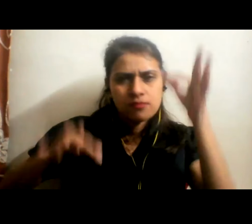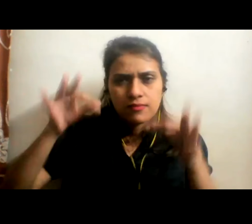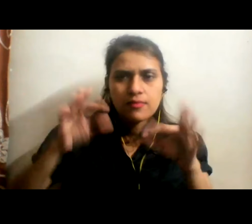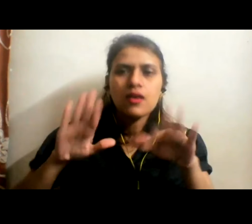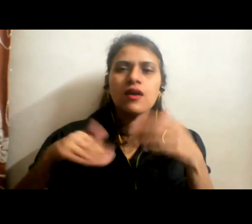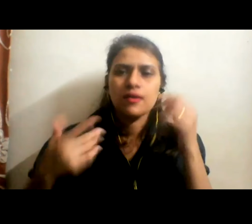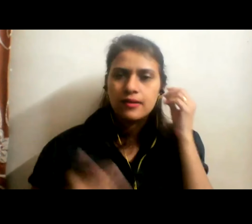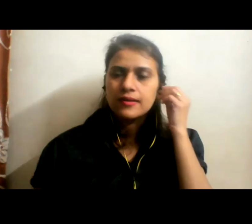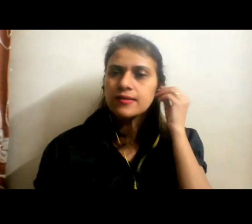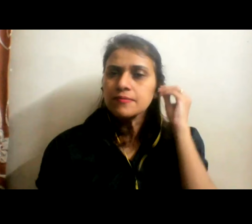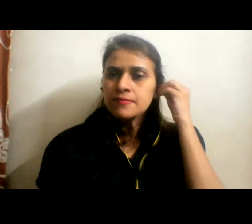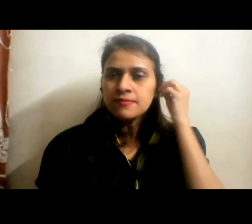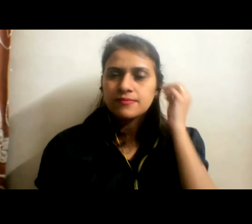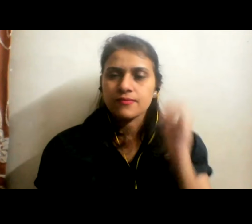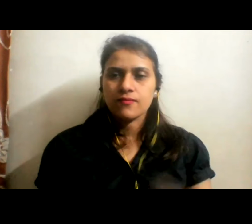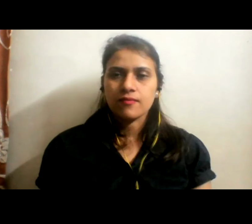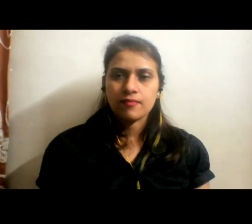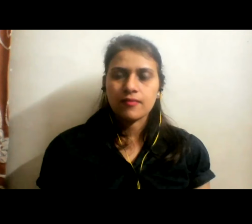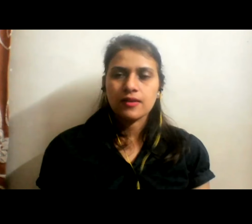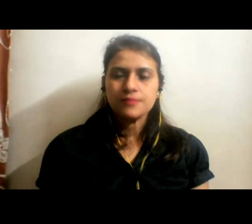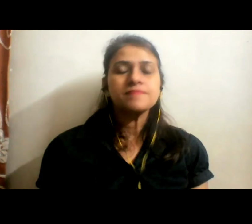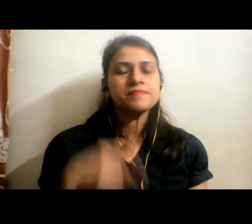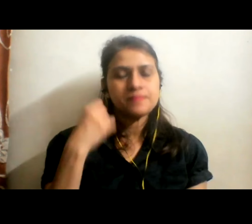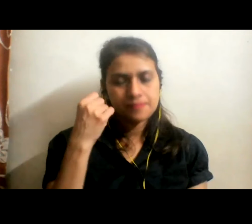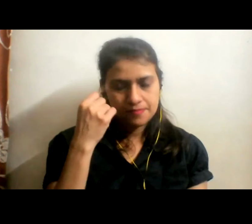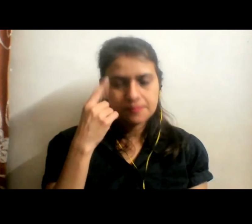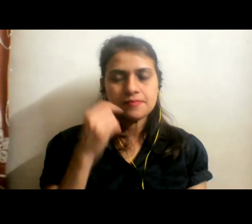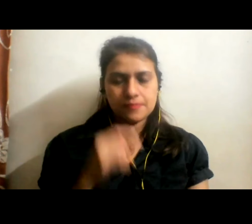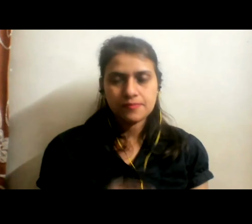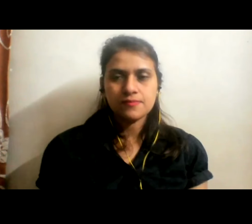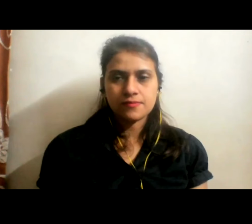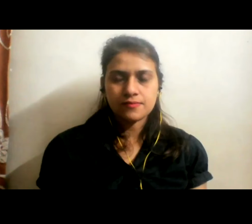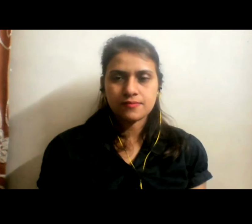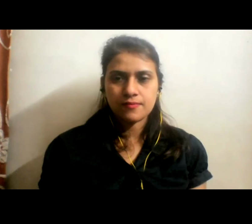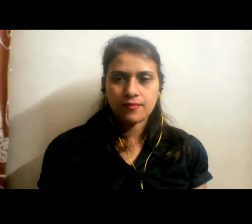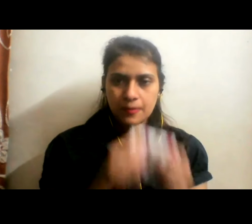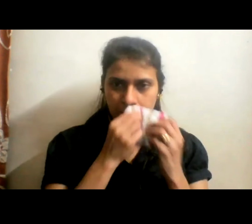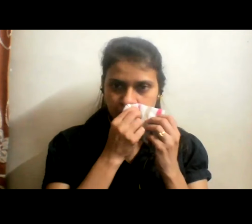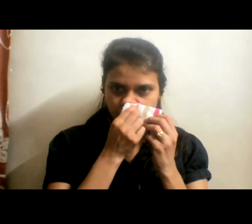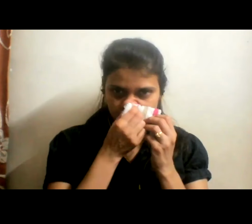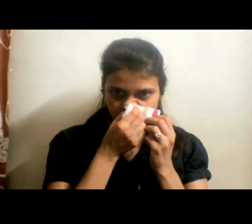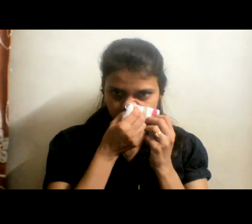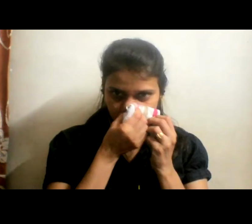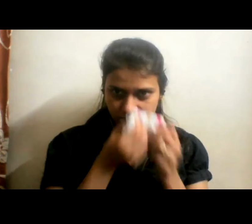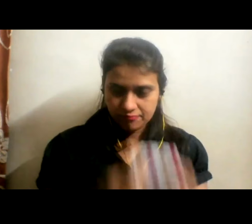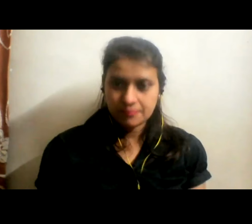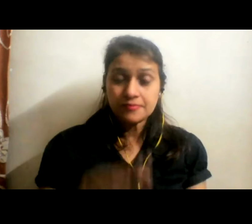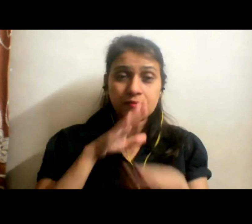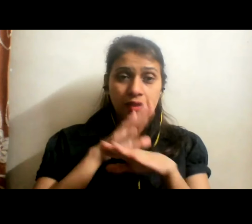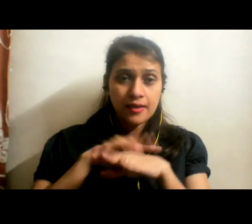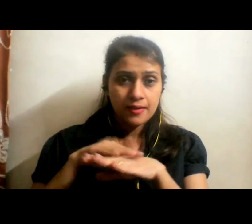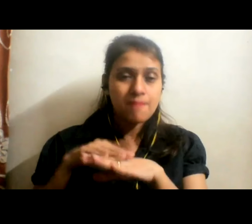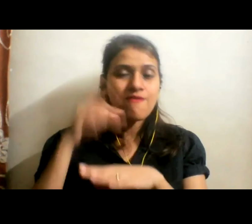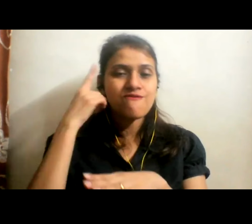Okay, yeah. So I think I get what you're asking. So let's say we are just dealing with experiences of Dalit